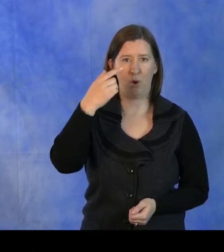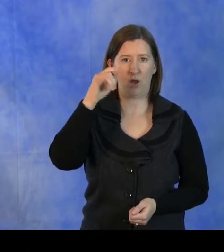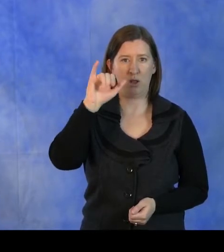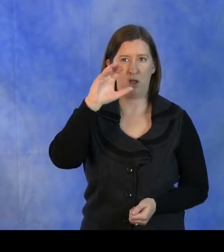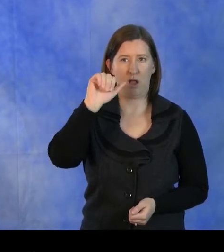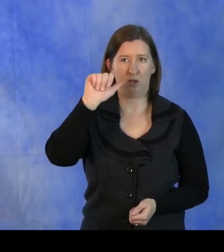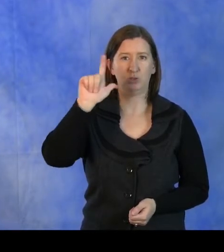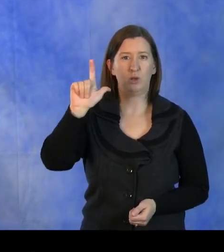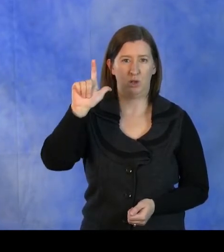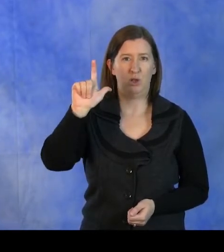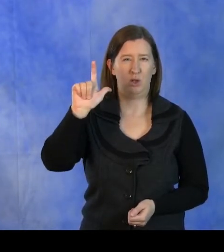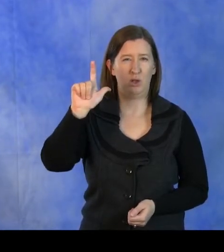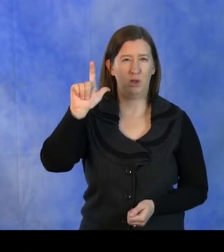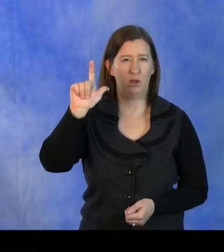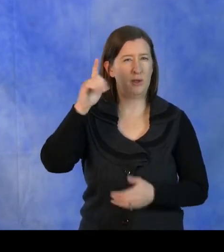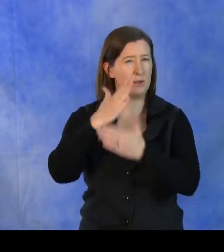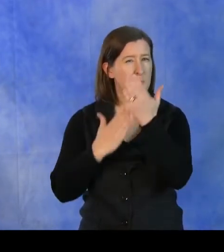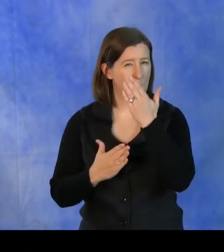and the